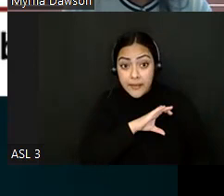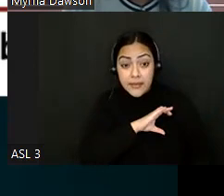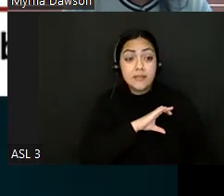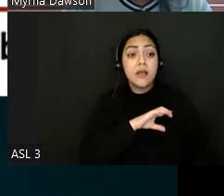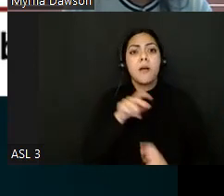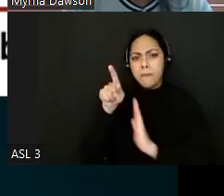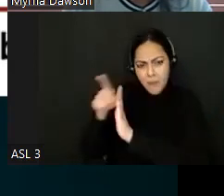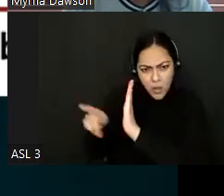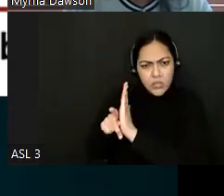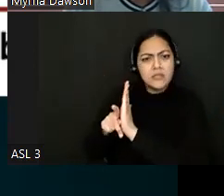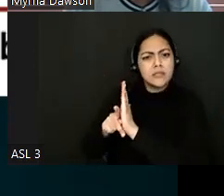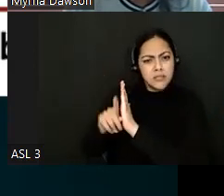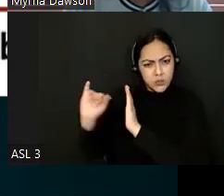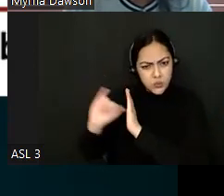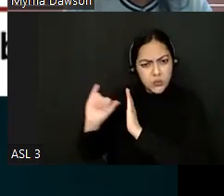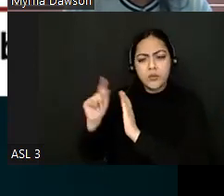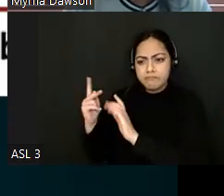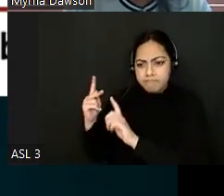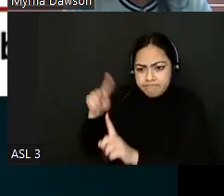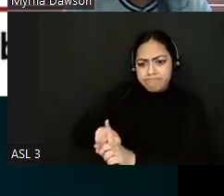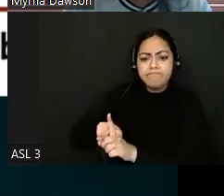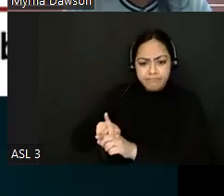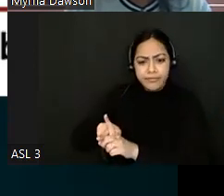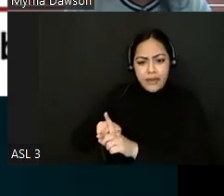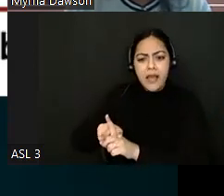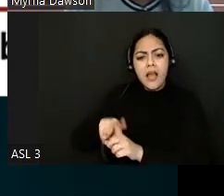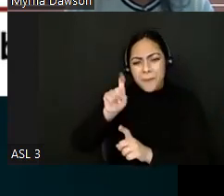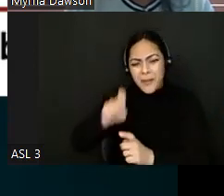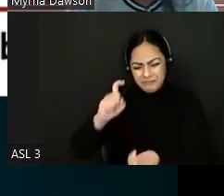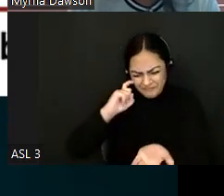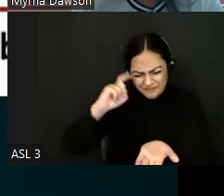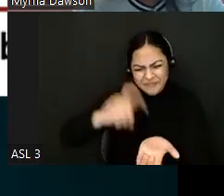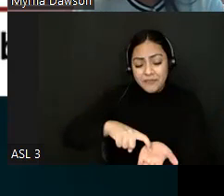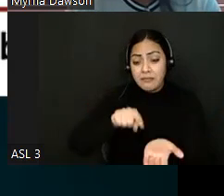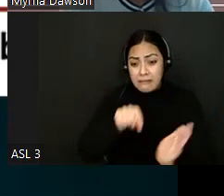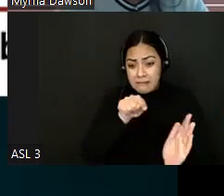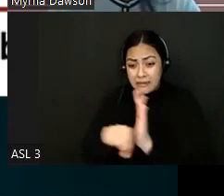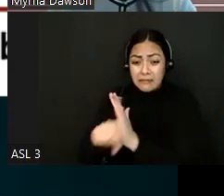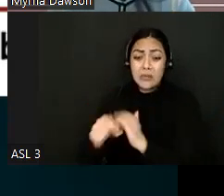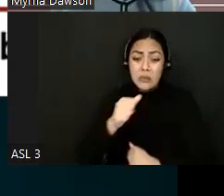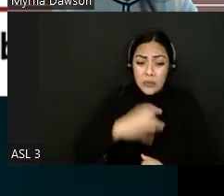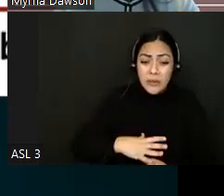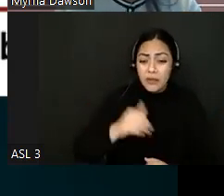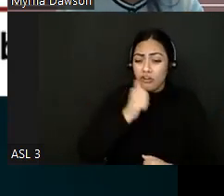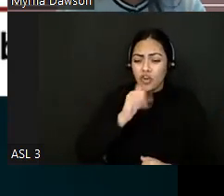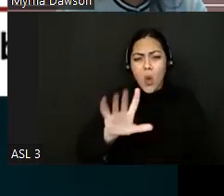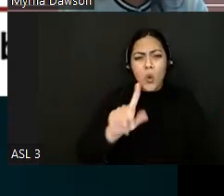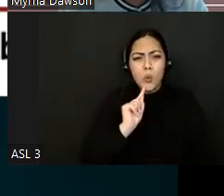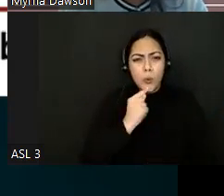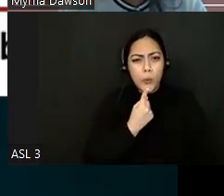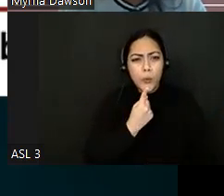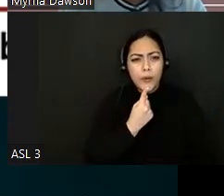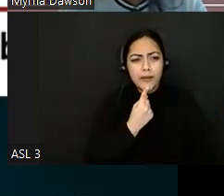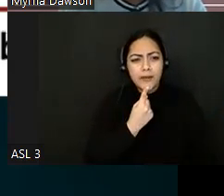of this violence, which is arguably not always the case. And we just have to pick up a paper on an almost daily basis to see some